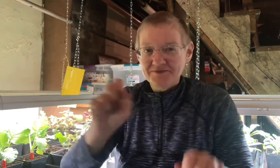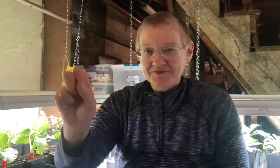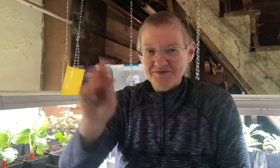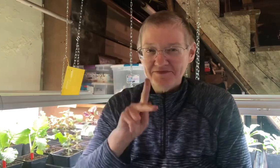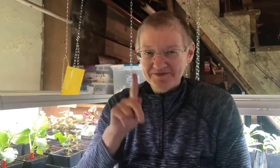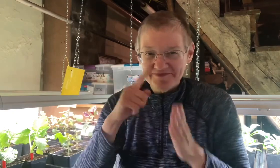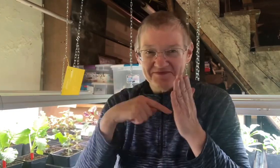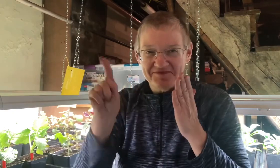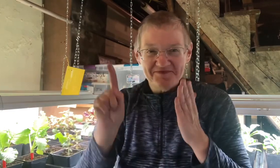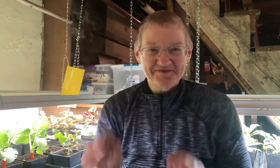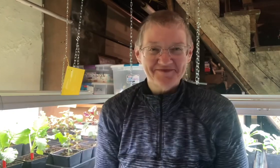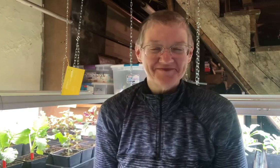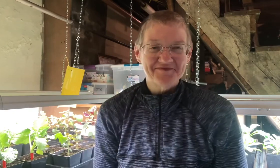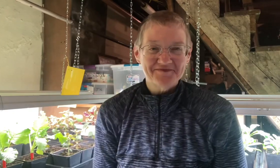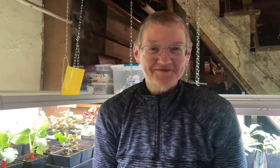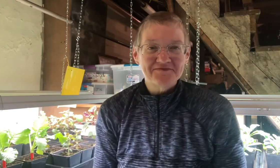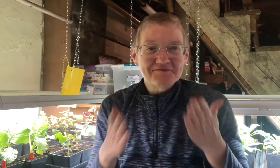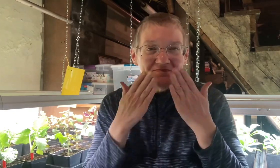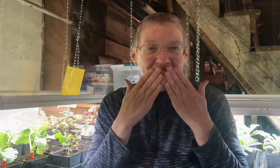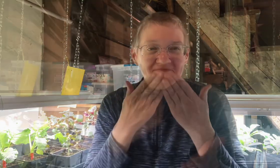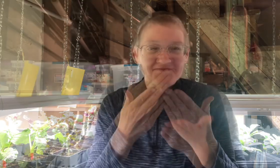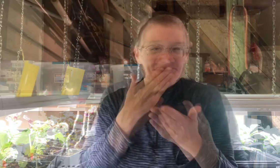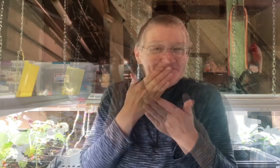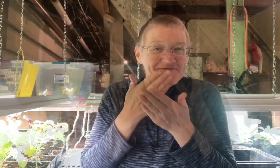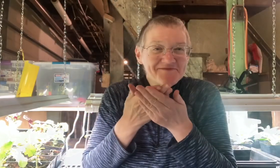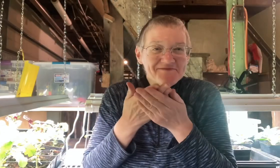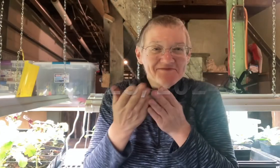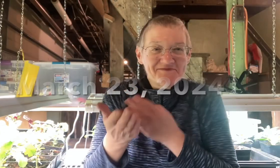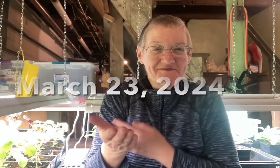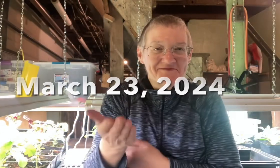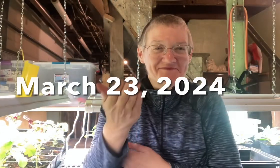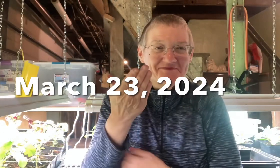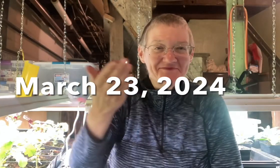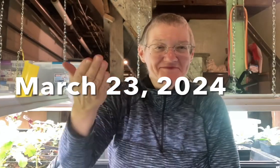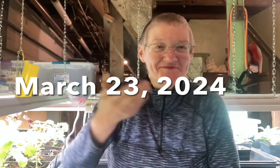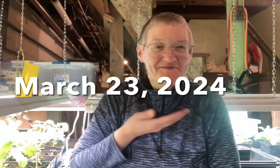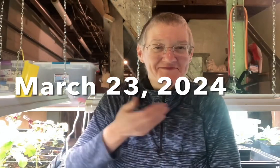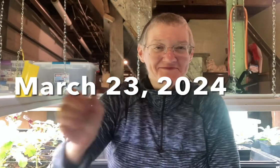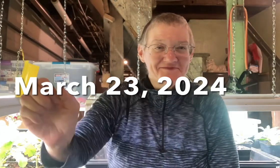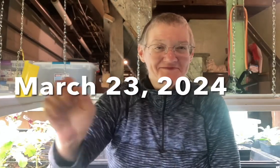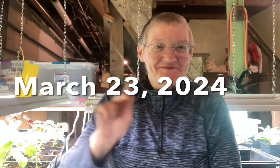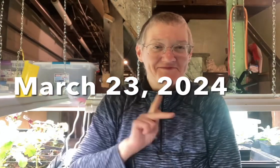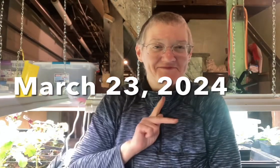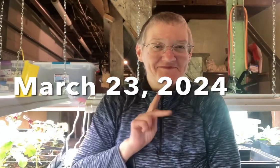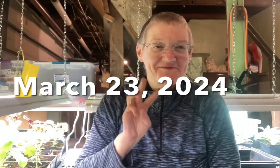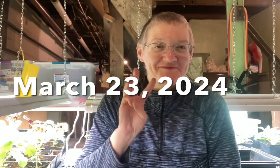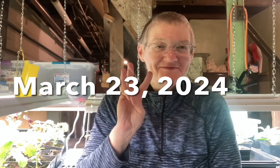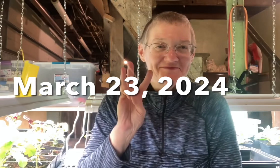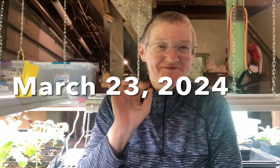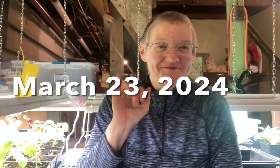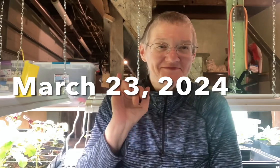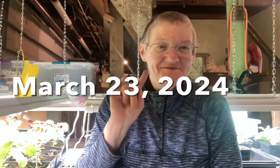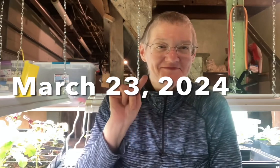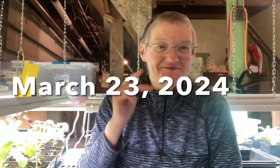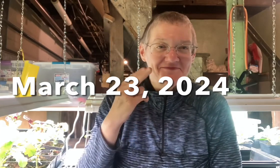I suspect they will, but come back and check. Welcome back to Withrow Urban